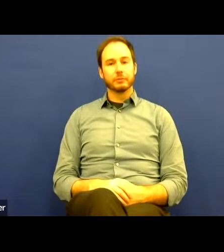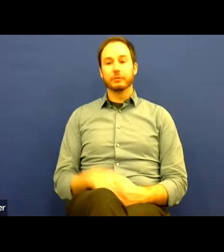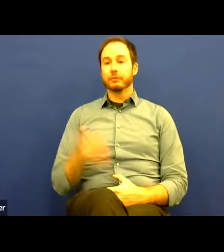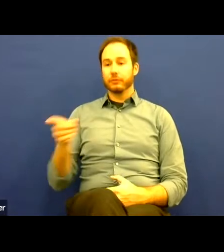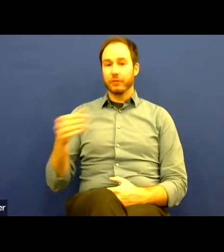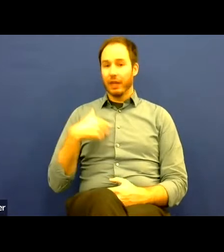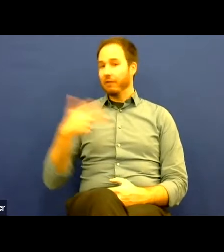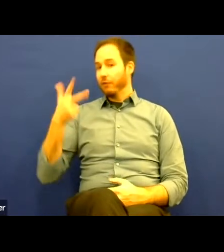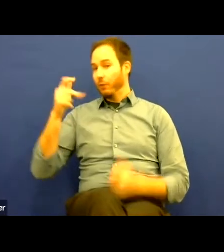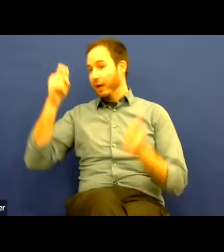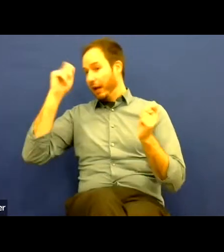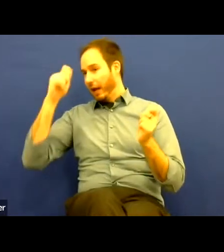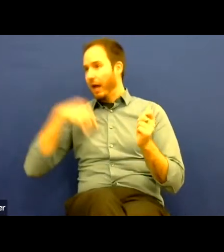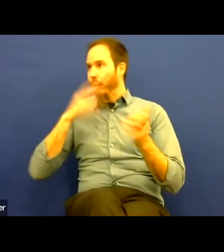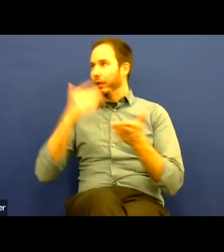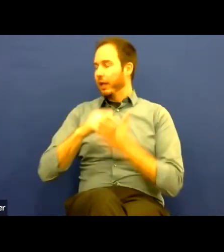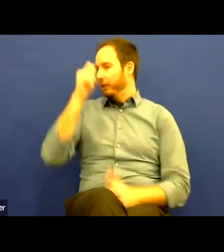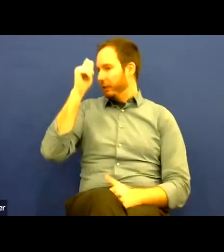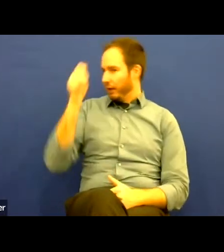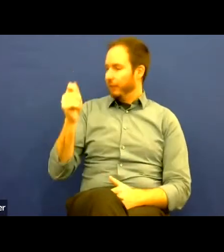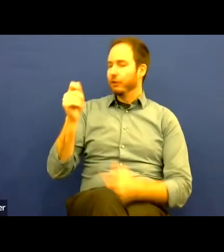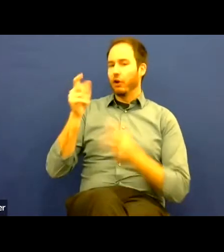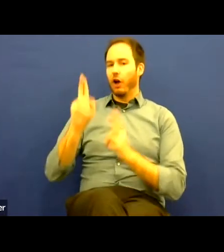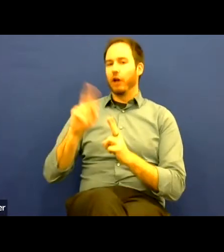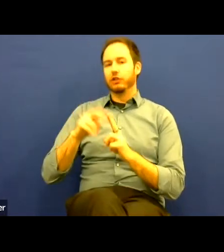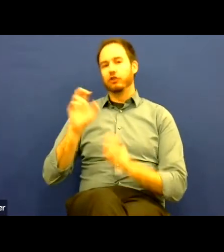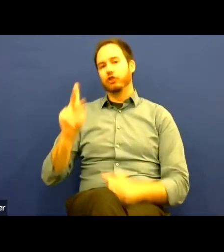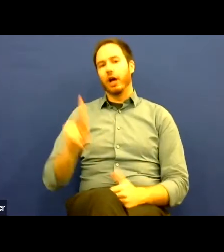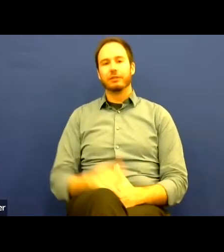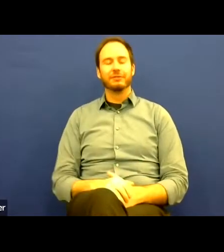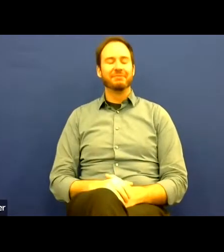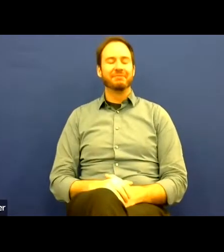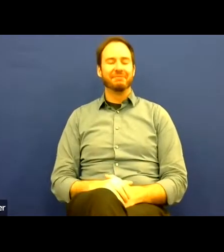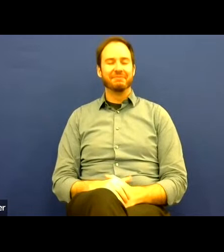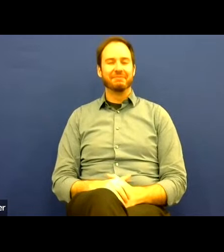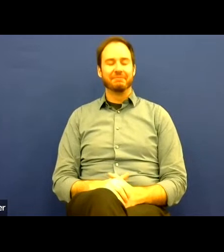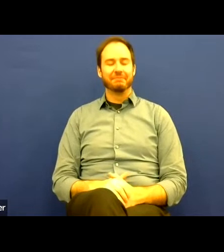3 hats, I'll take off my 3rd hat and say hats off to you, Chuck.